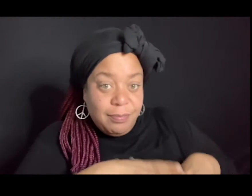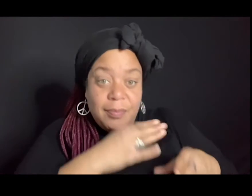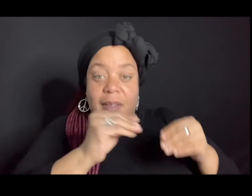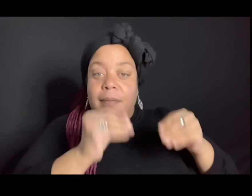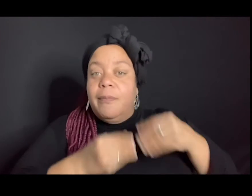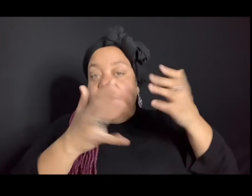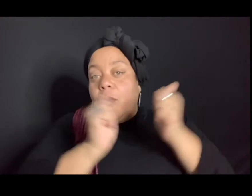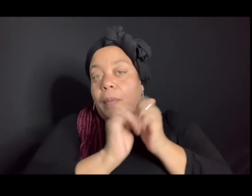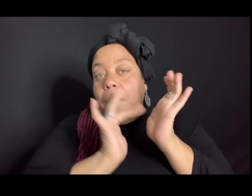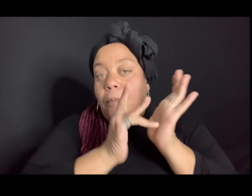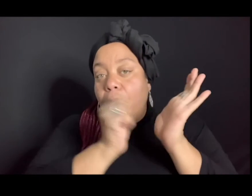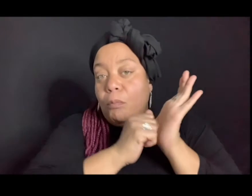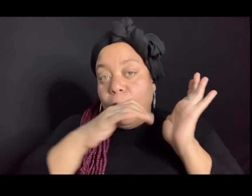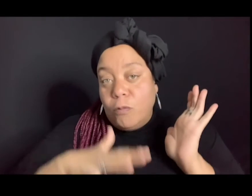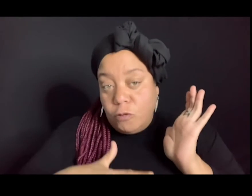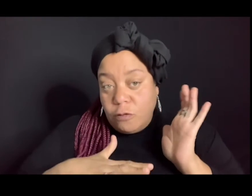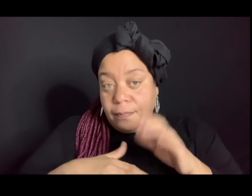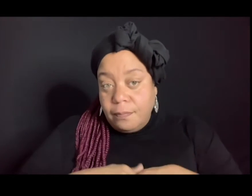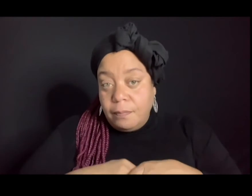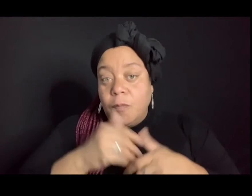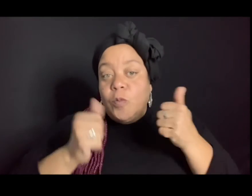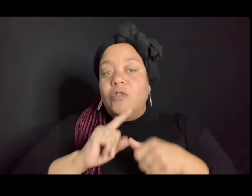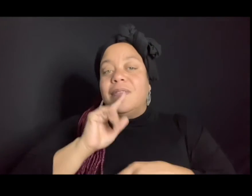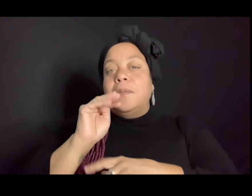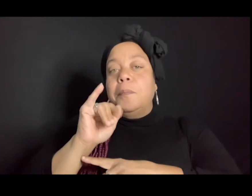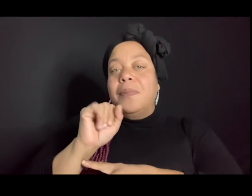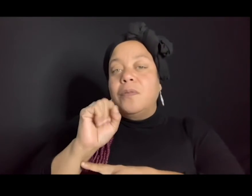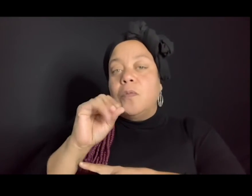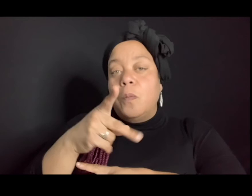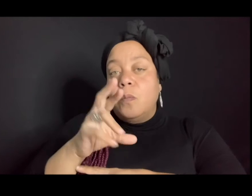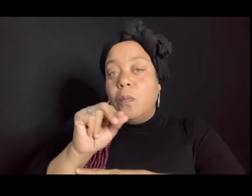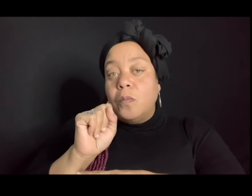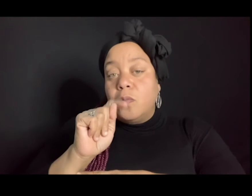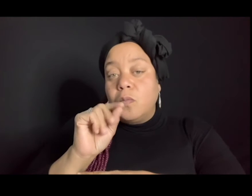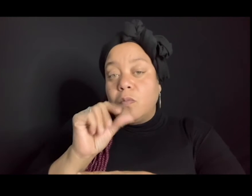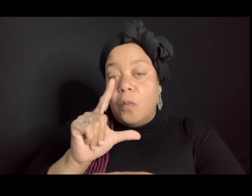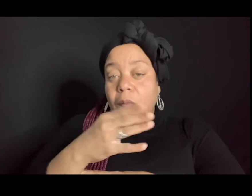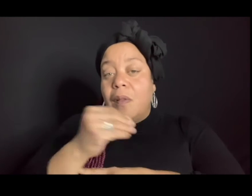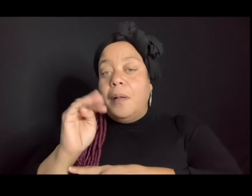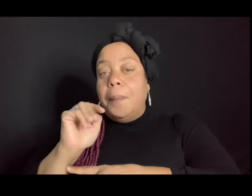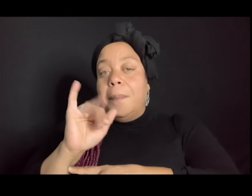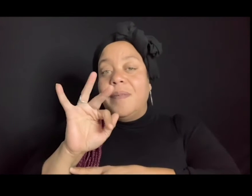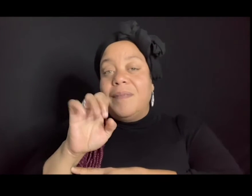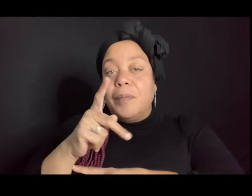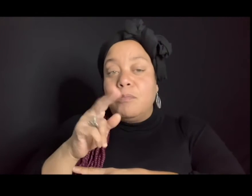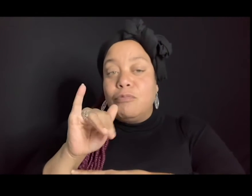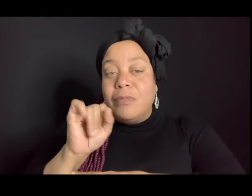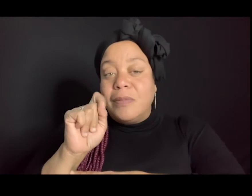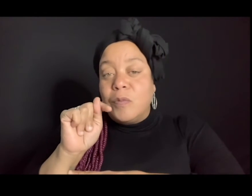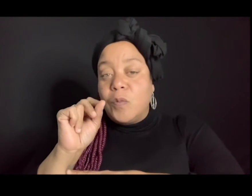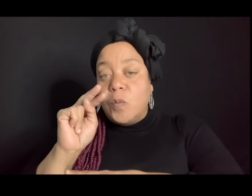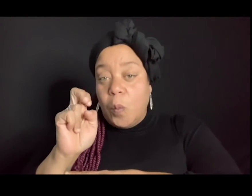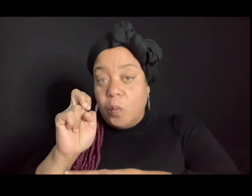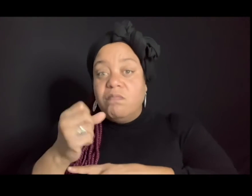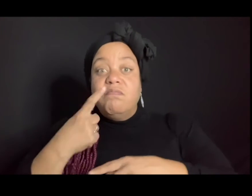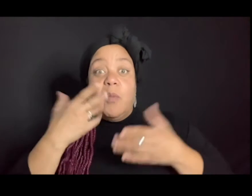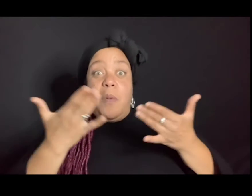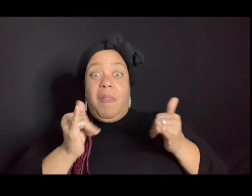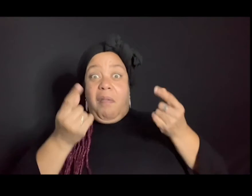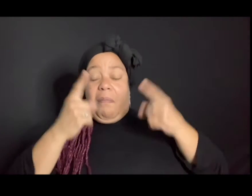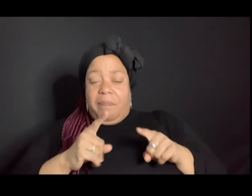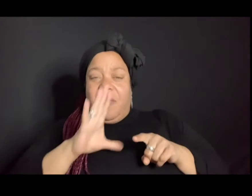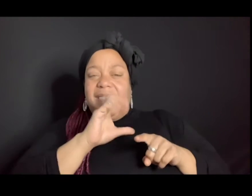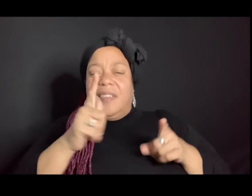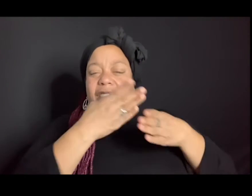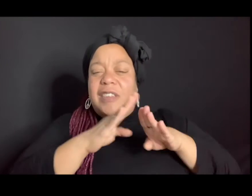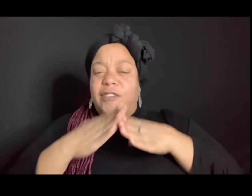a medication abortion, which is misoprostol, mifepristone, which can be taken orally. And what those do is they stop the cell division of the